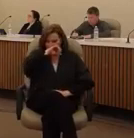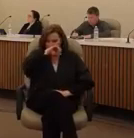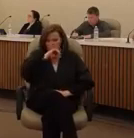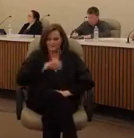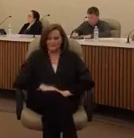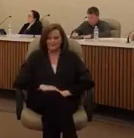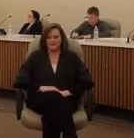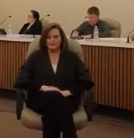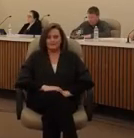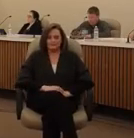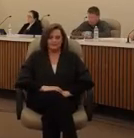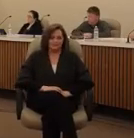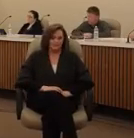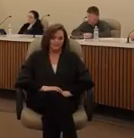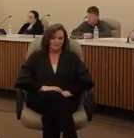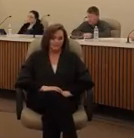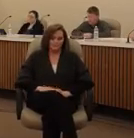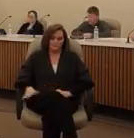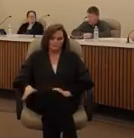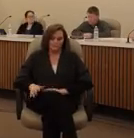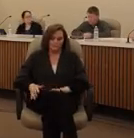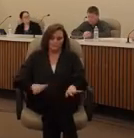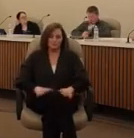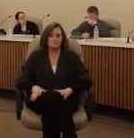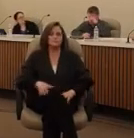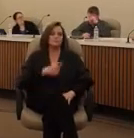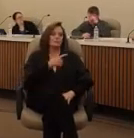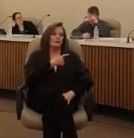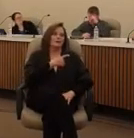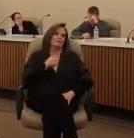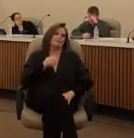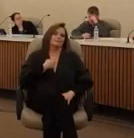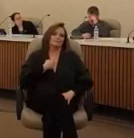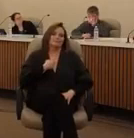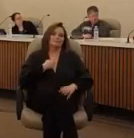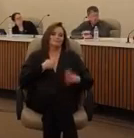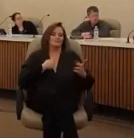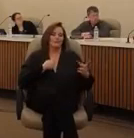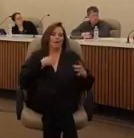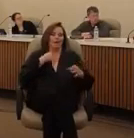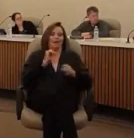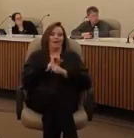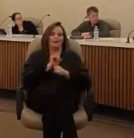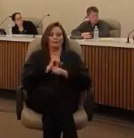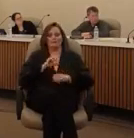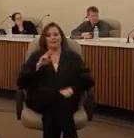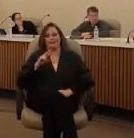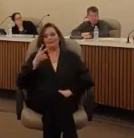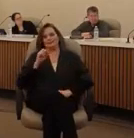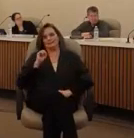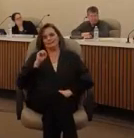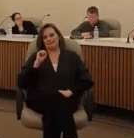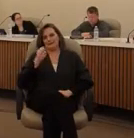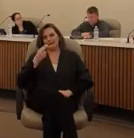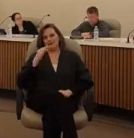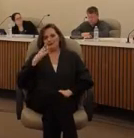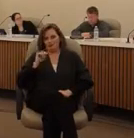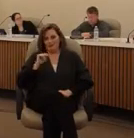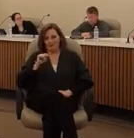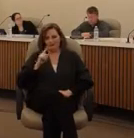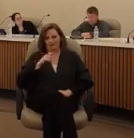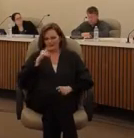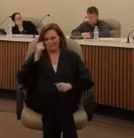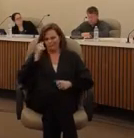Let me just. I used to work second shift over there. I don't remember them being open at night, but I don't recall them being open at nighttime.